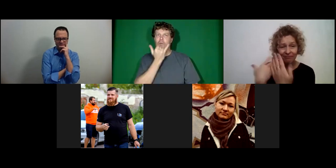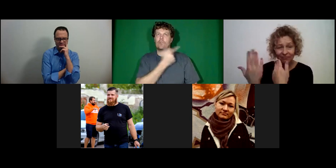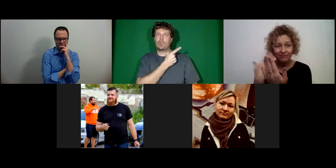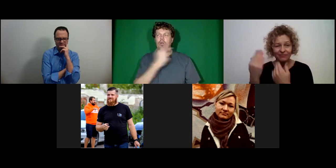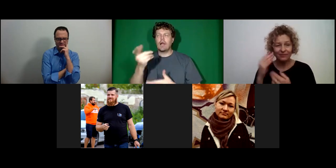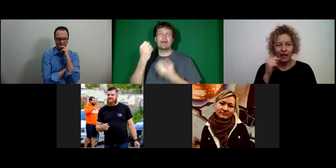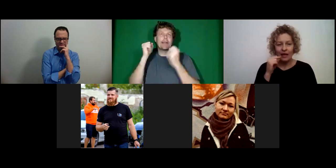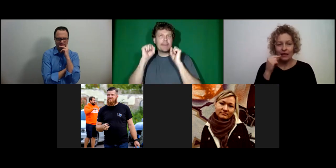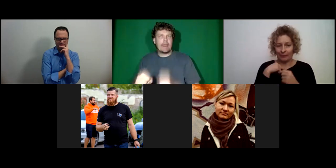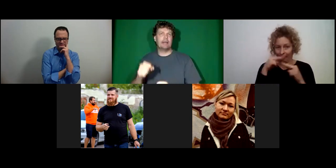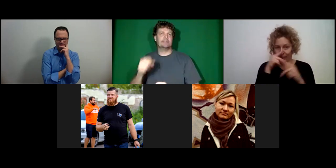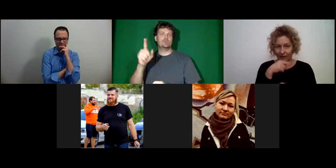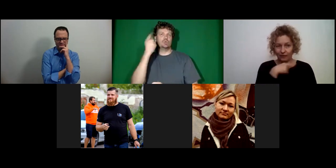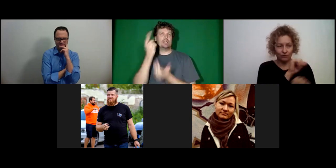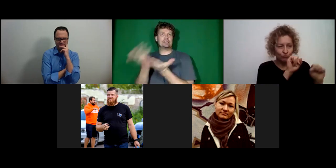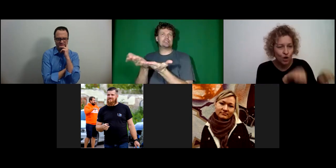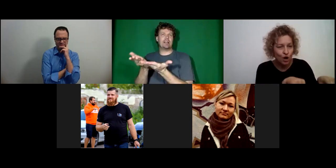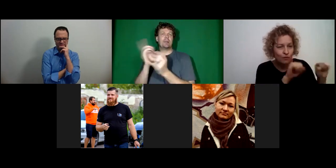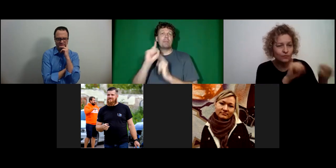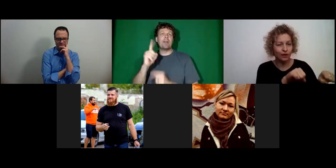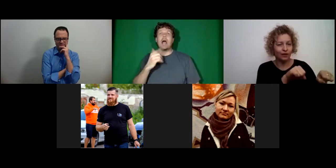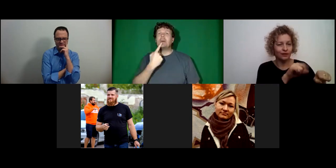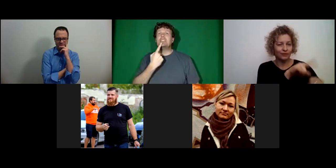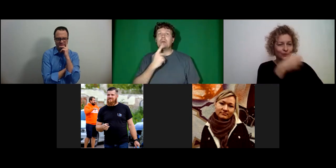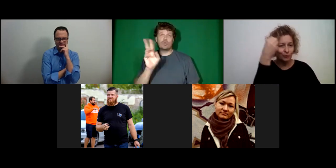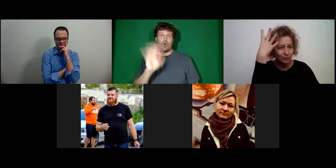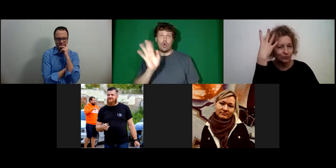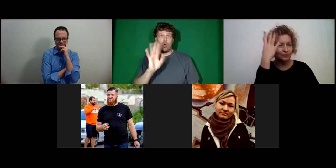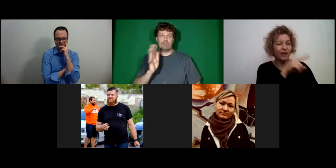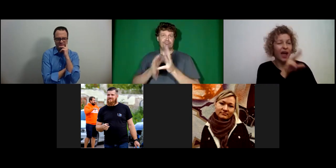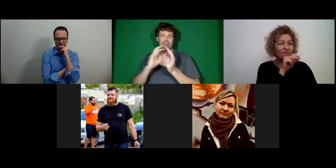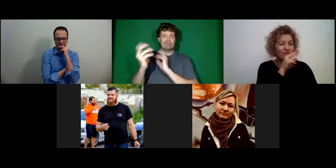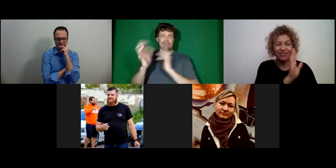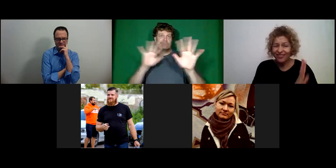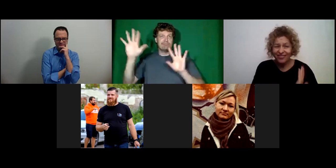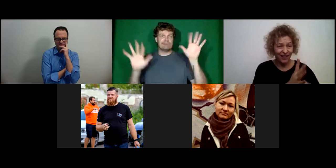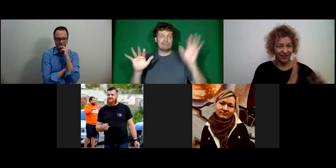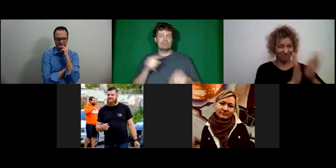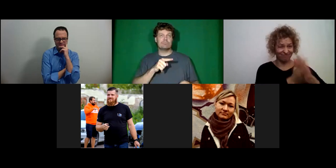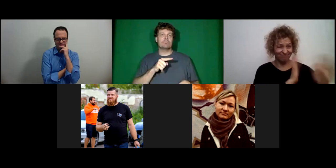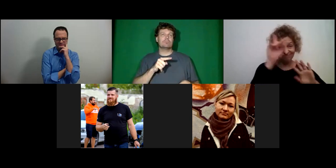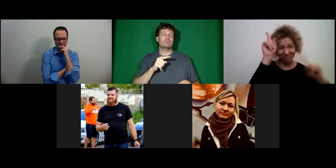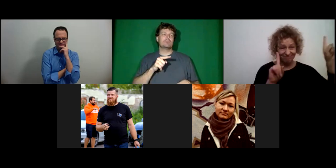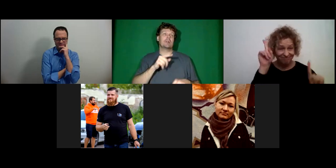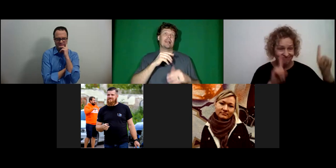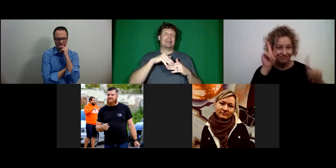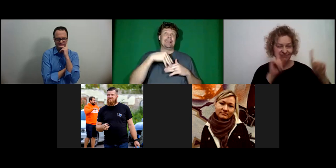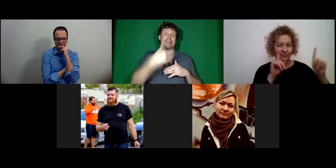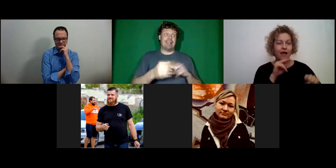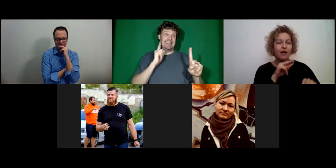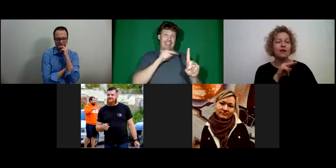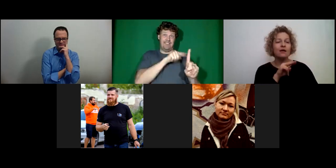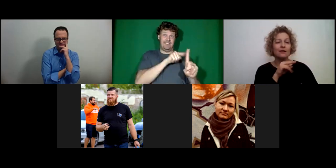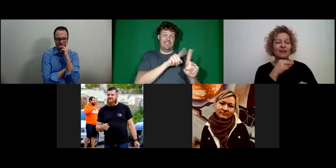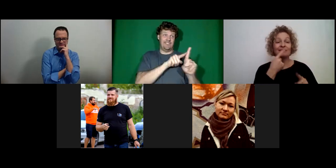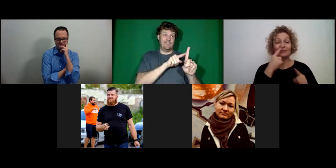disabled. And he felt so bad. And he finally realized he's